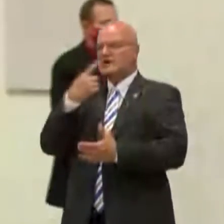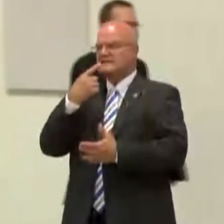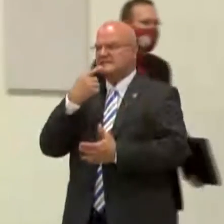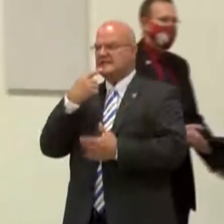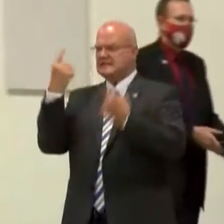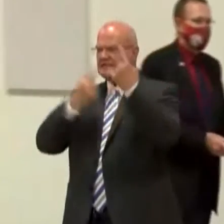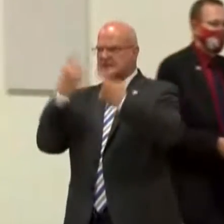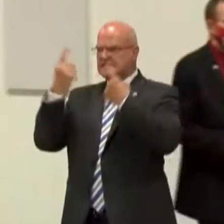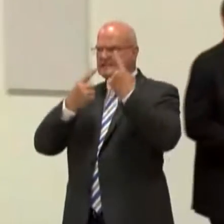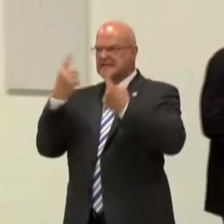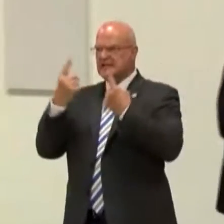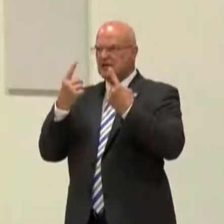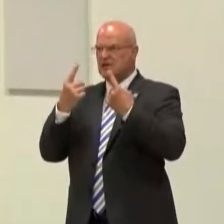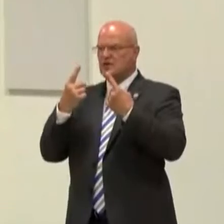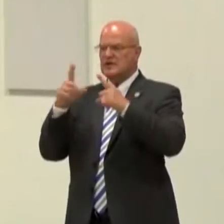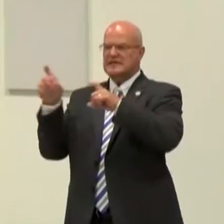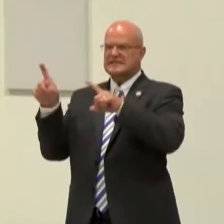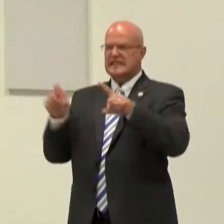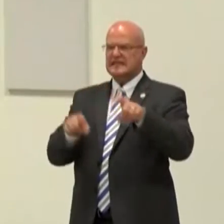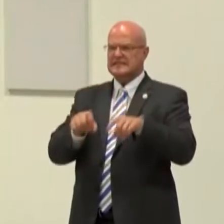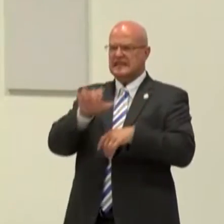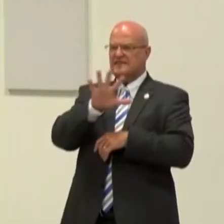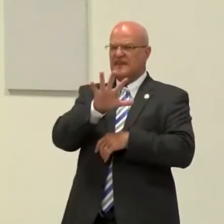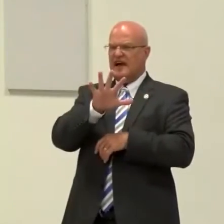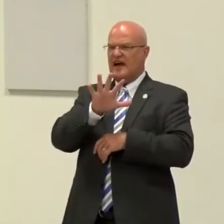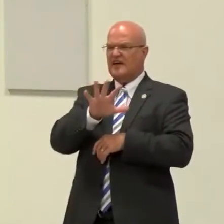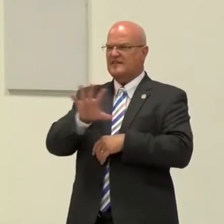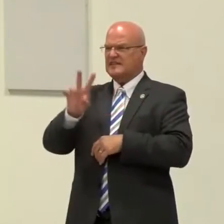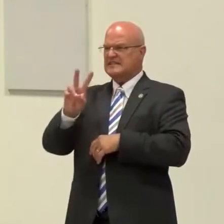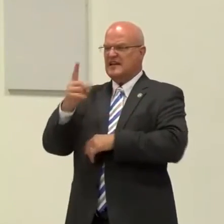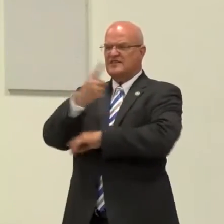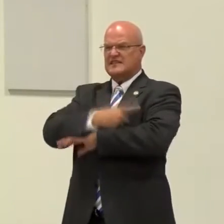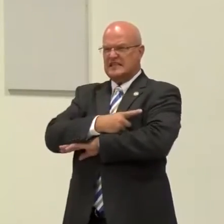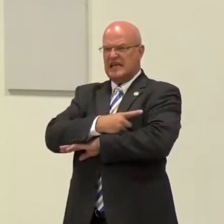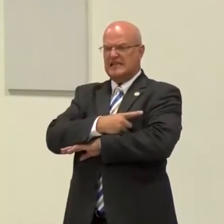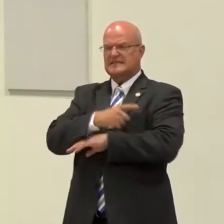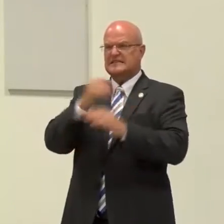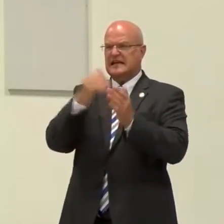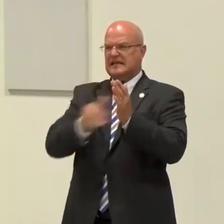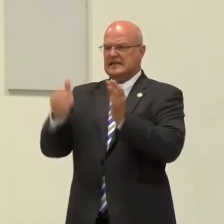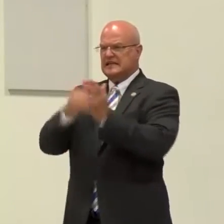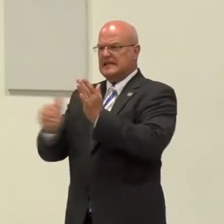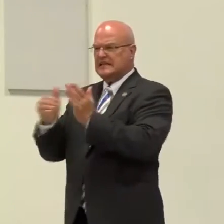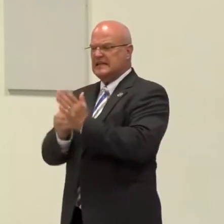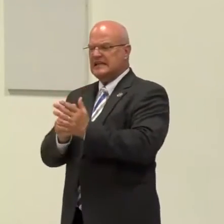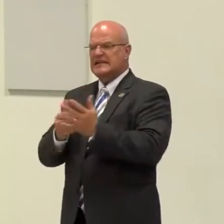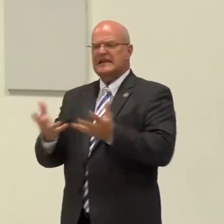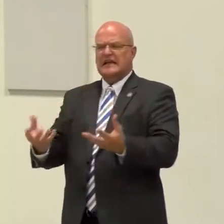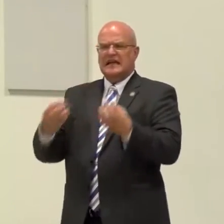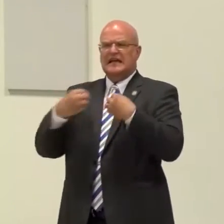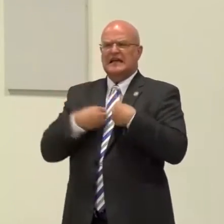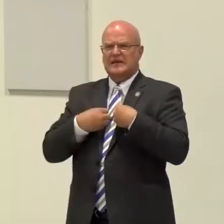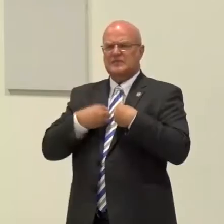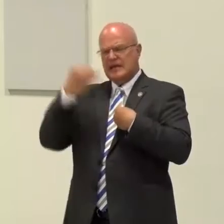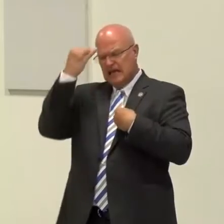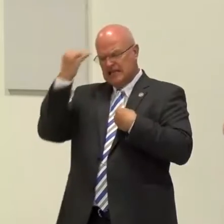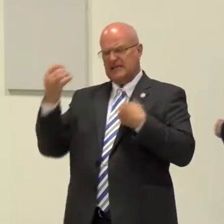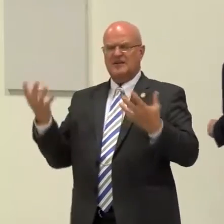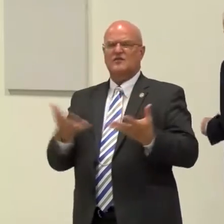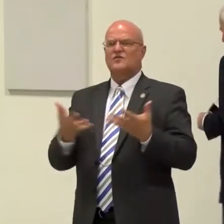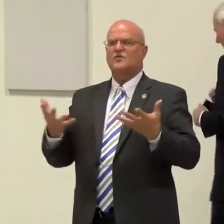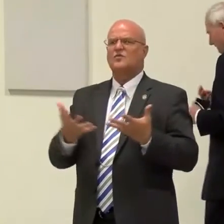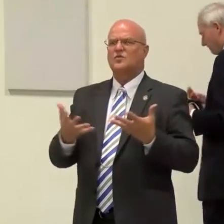to consider serial testing at 5 to 7 day intervals in high burden settings. I was wondering if you could just give us an idea of